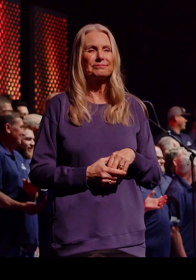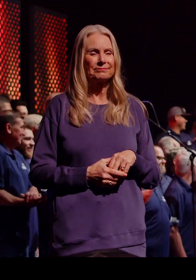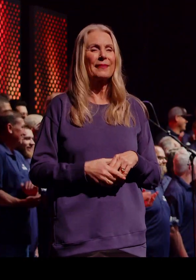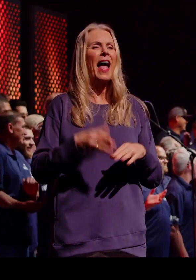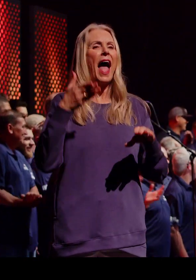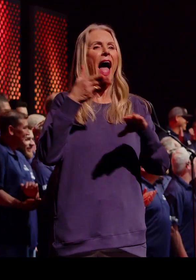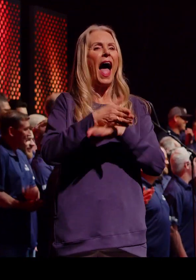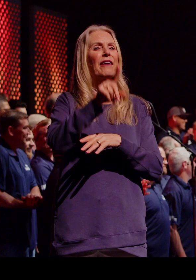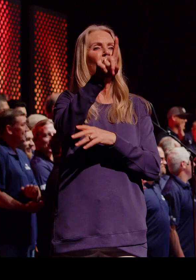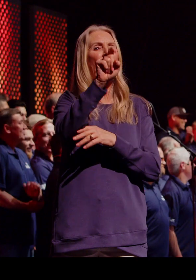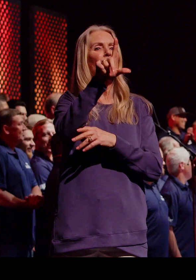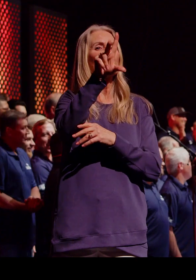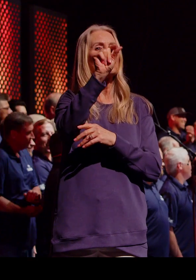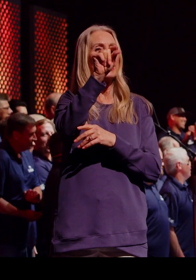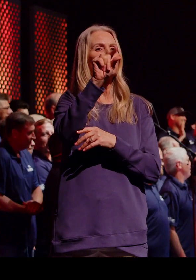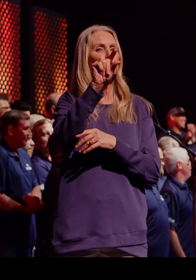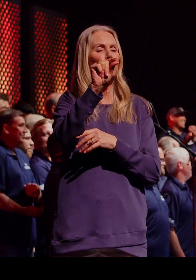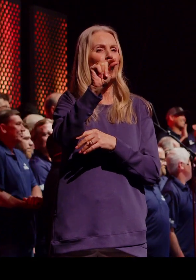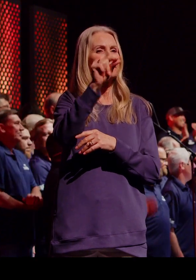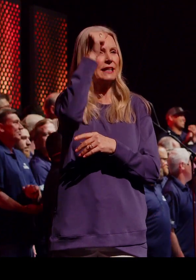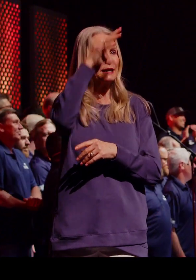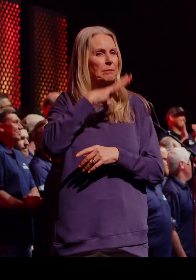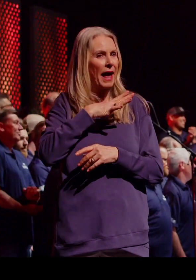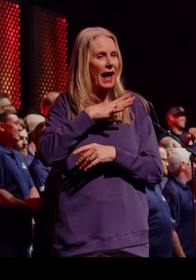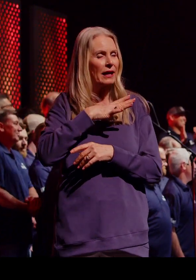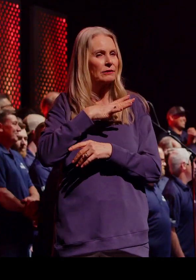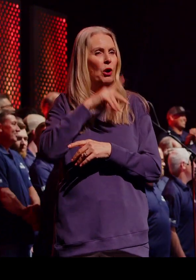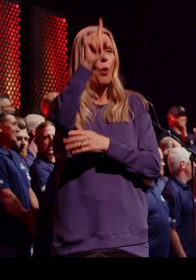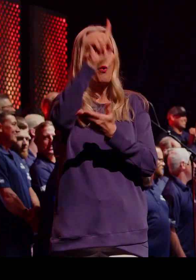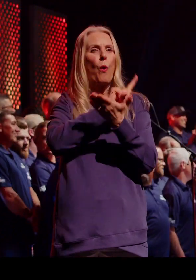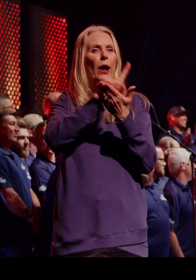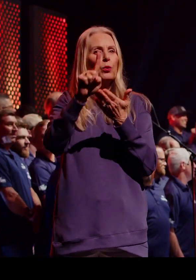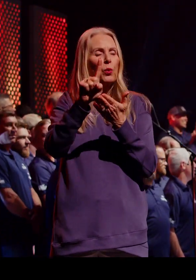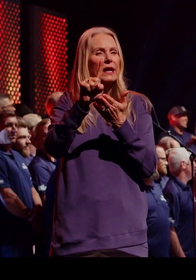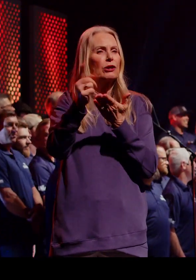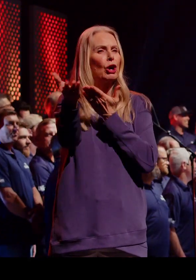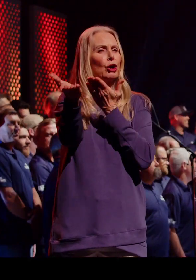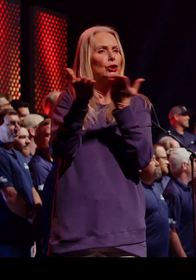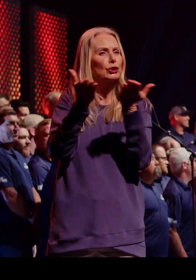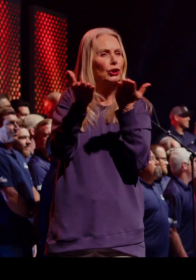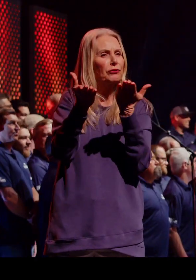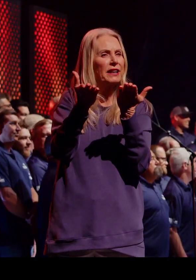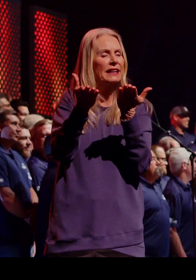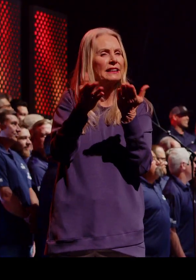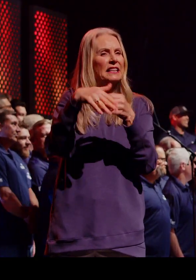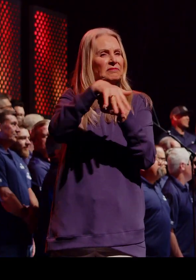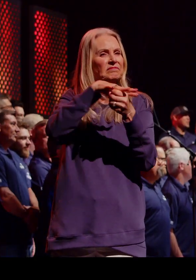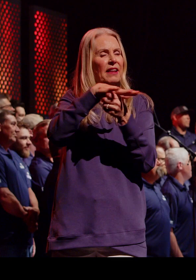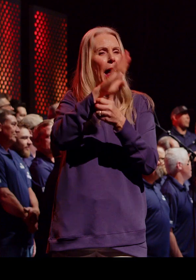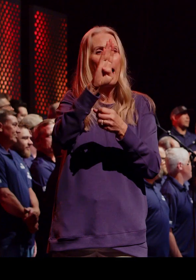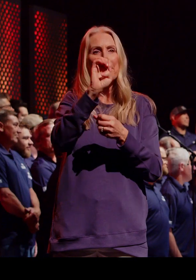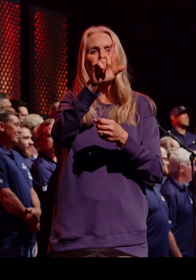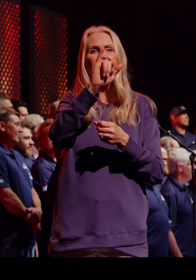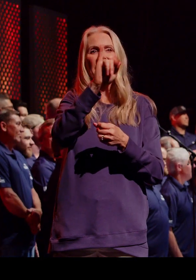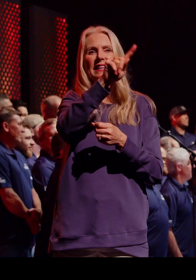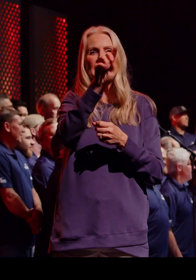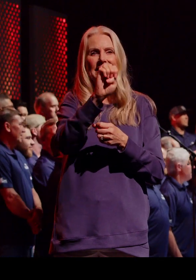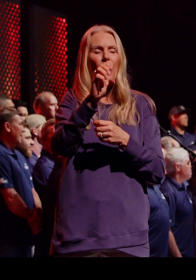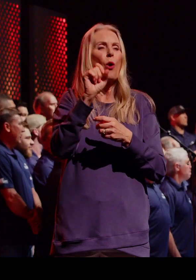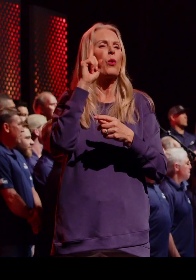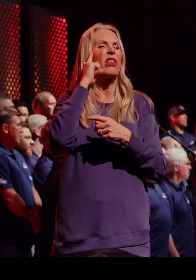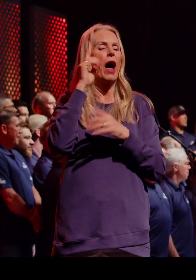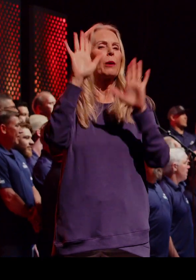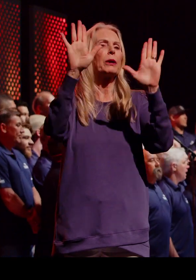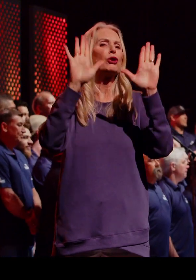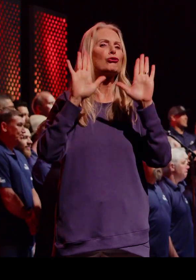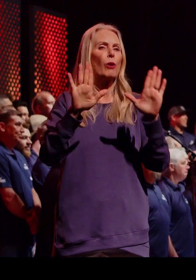After 120 guys spending a week down in Belize just serving and being together, we thought it'd be great for us to just spend some